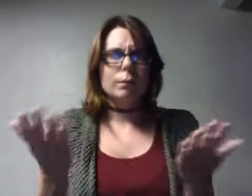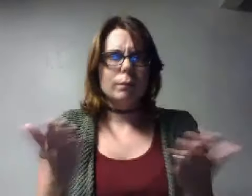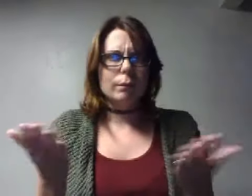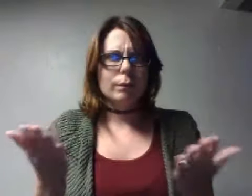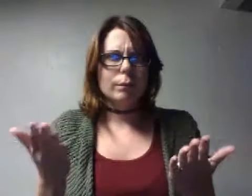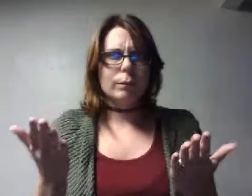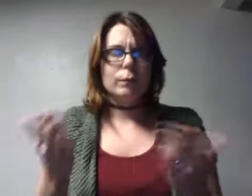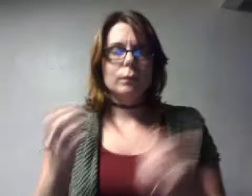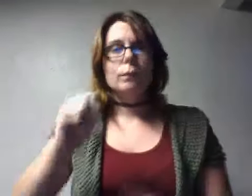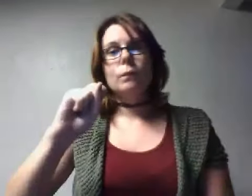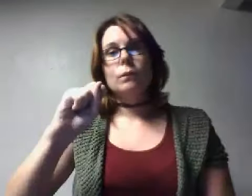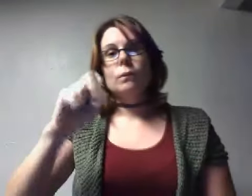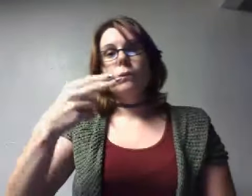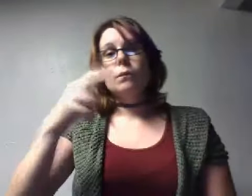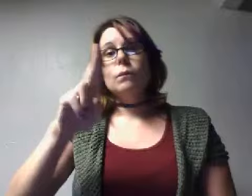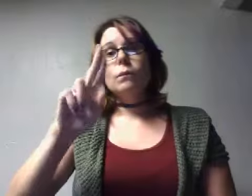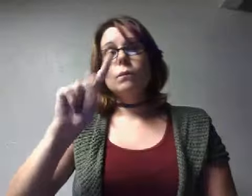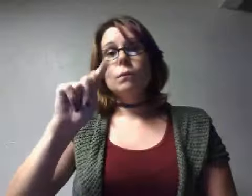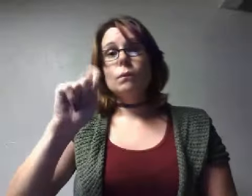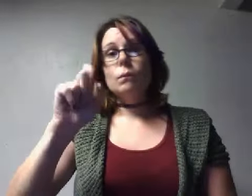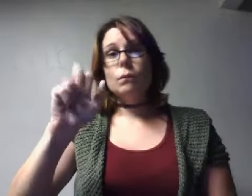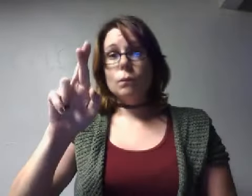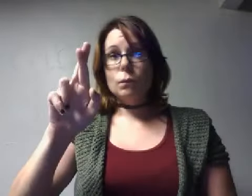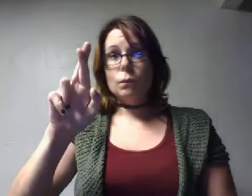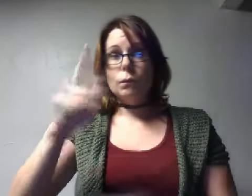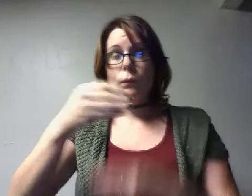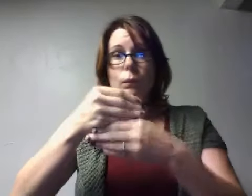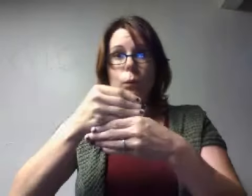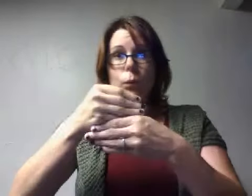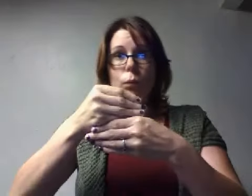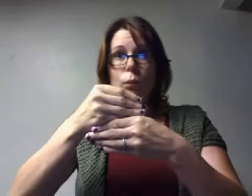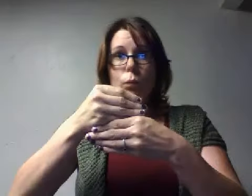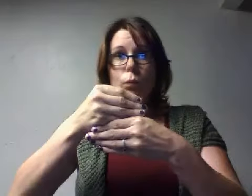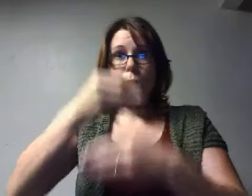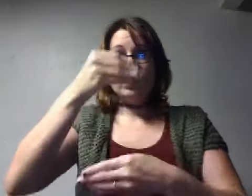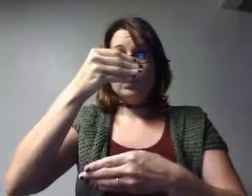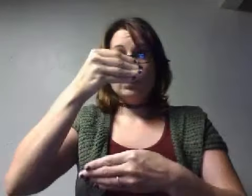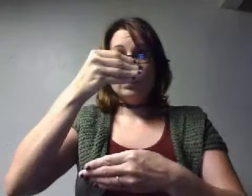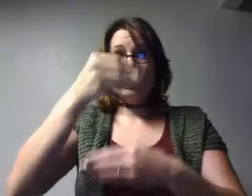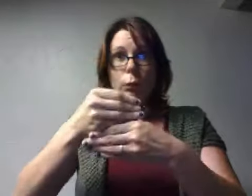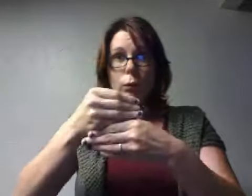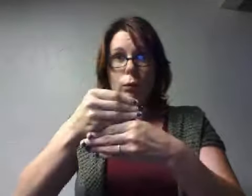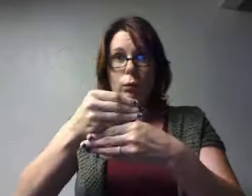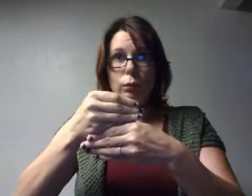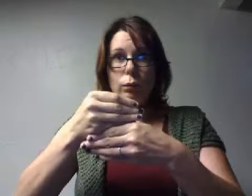the eyelid. So the eyelid's always closed, and when you push the camera to take the button, when you push the button to take the